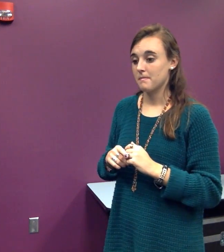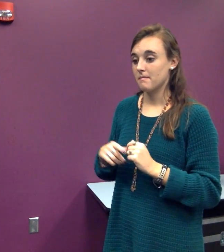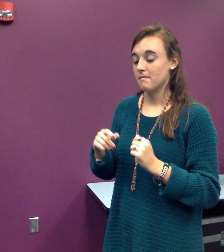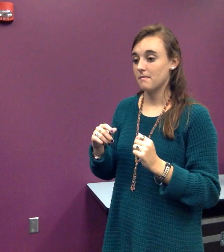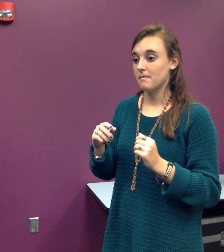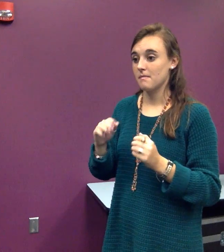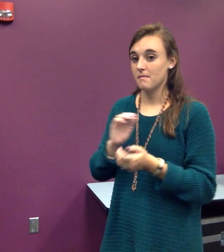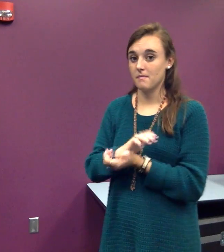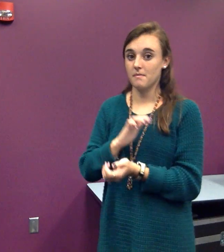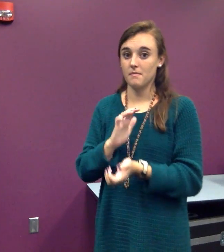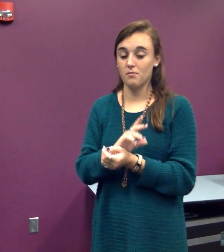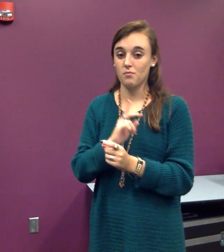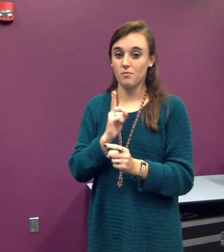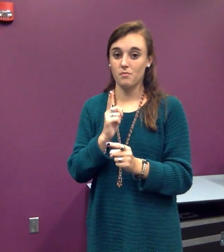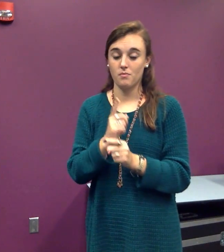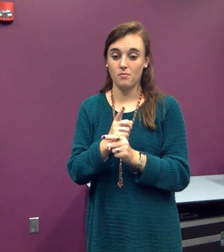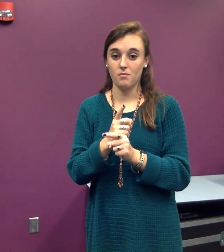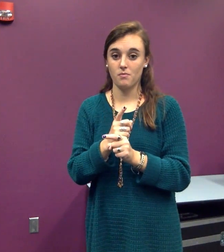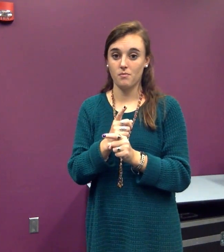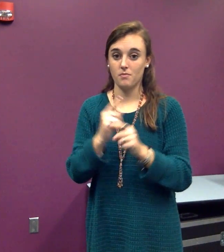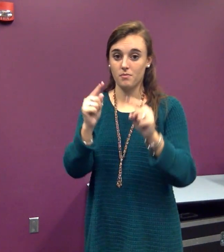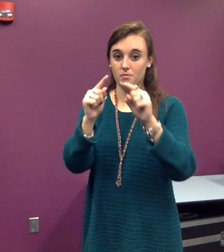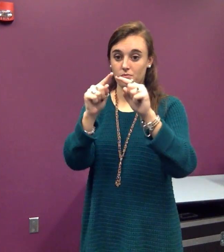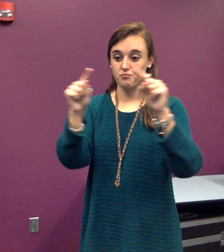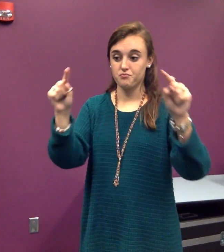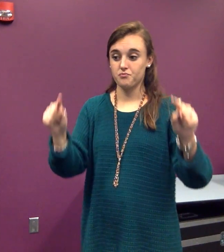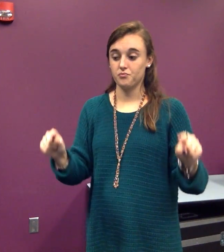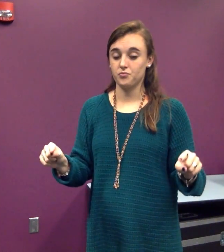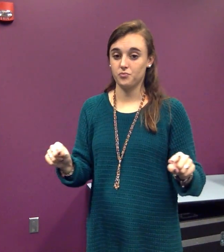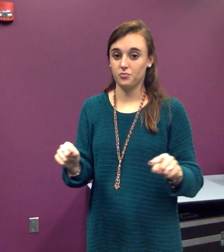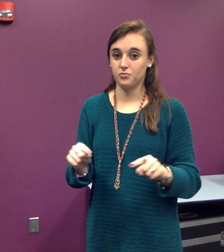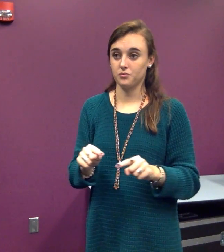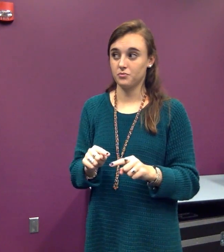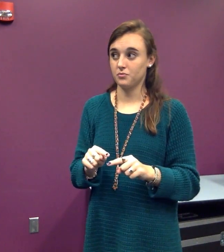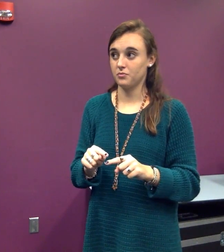may be having a little bit of a problem. Good? You can do that on the top and the bottom.